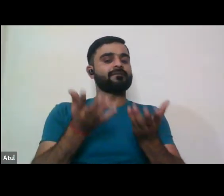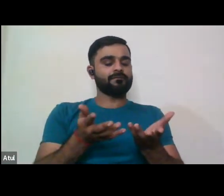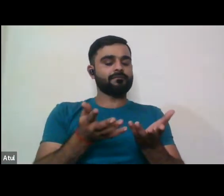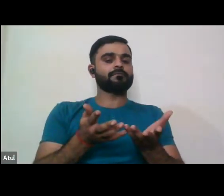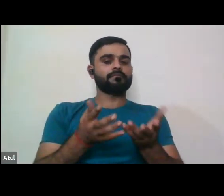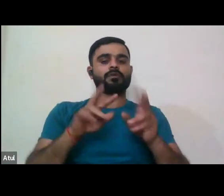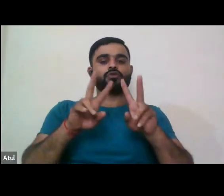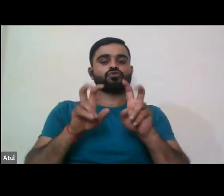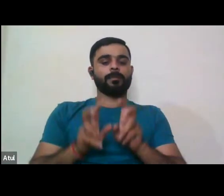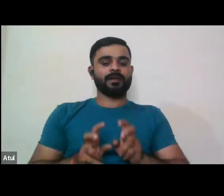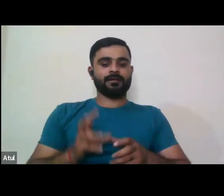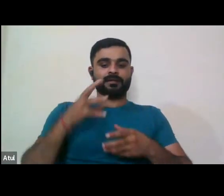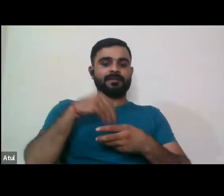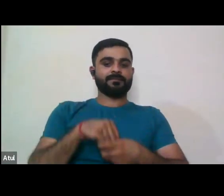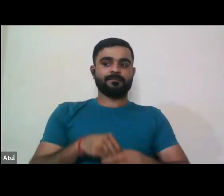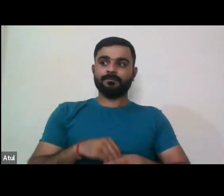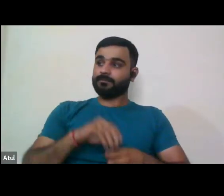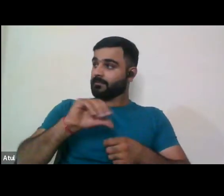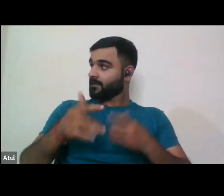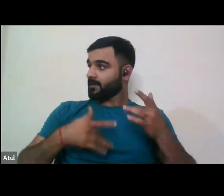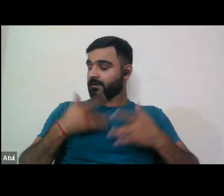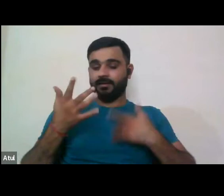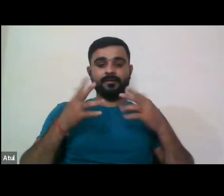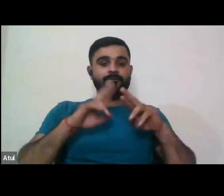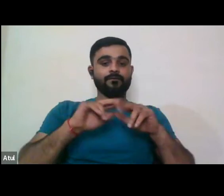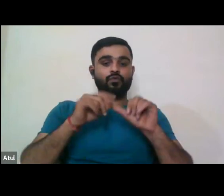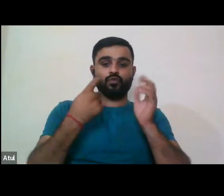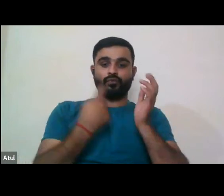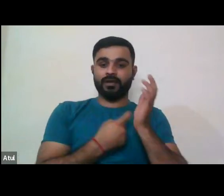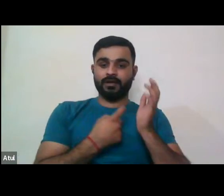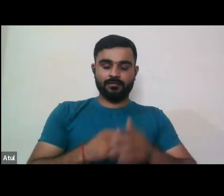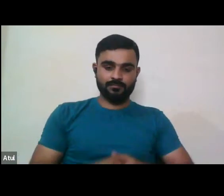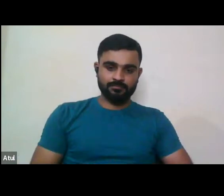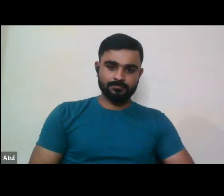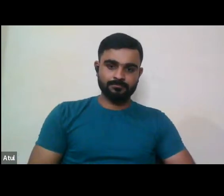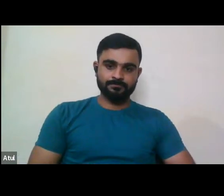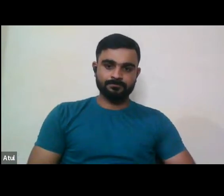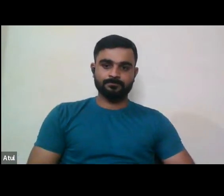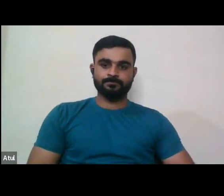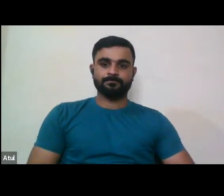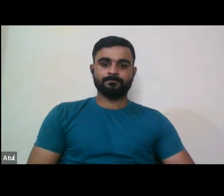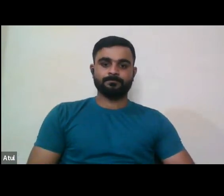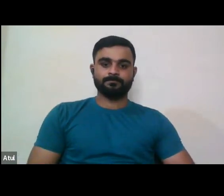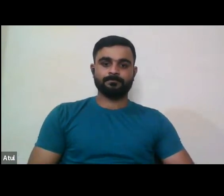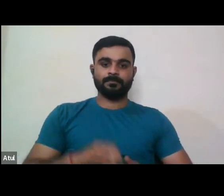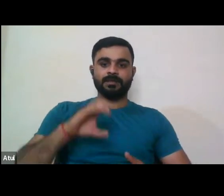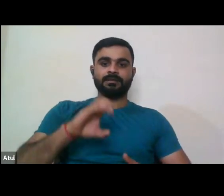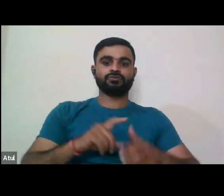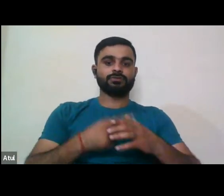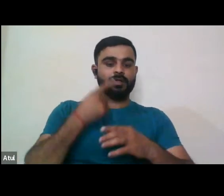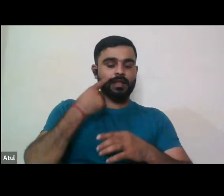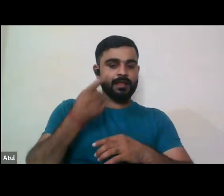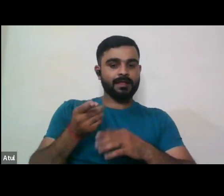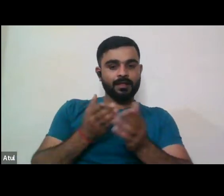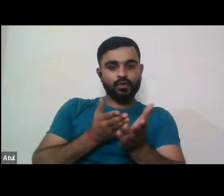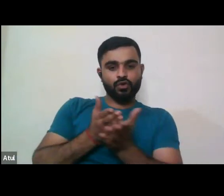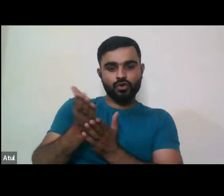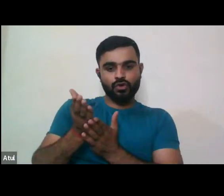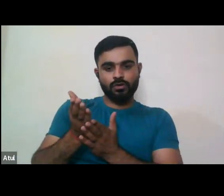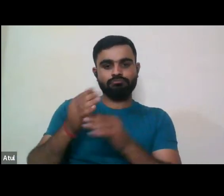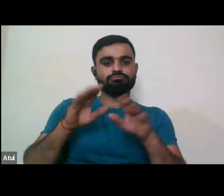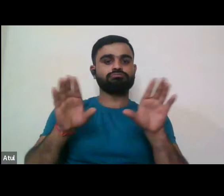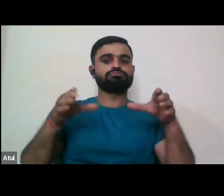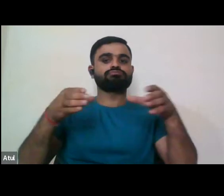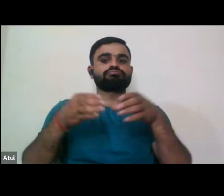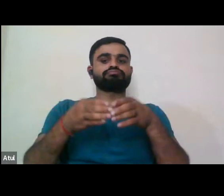the cases. And the other interesting factor is the CJIs are always in the